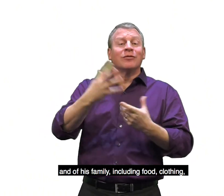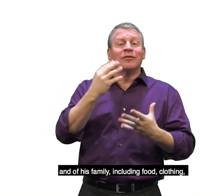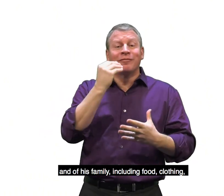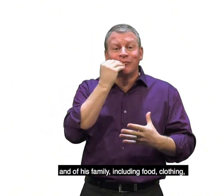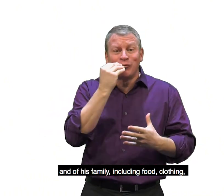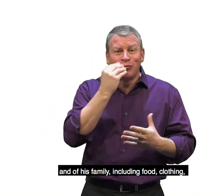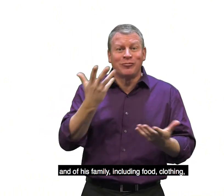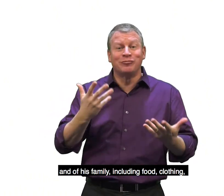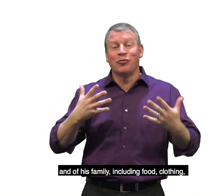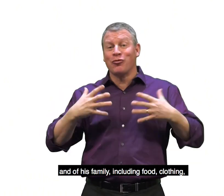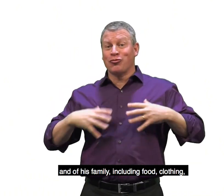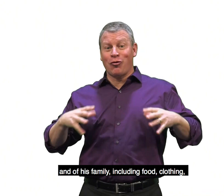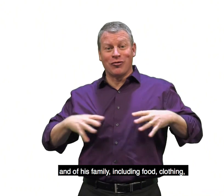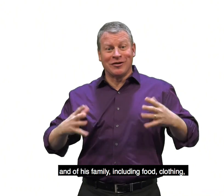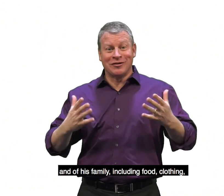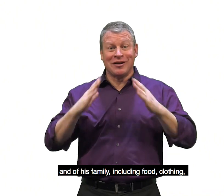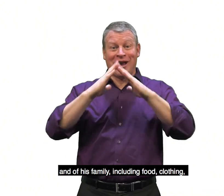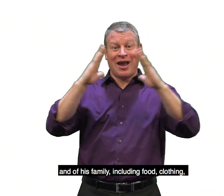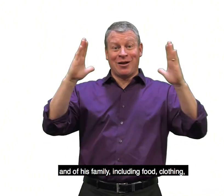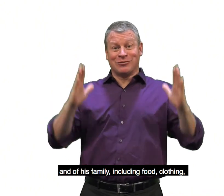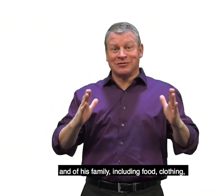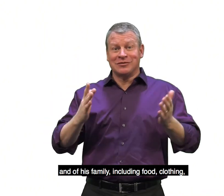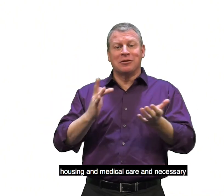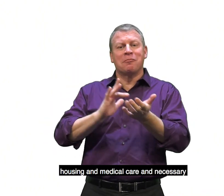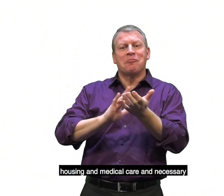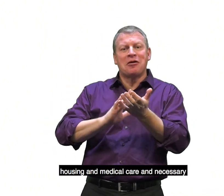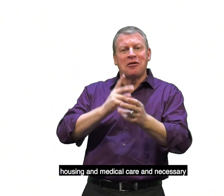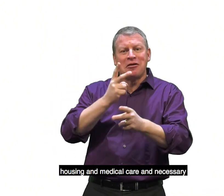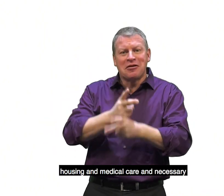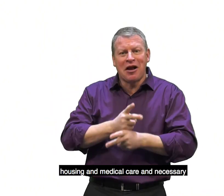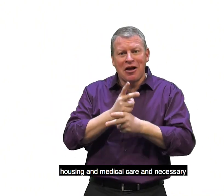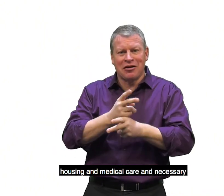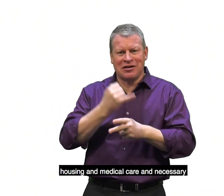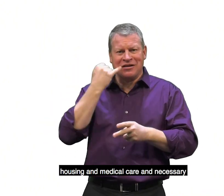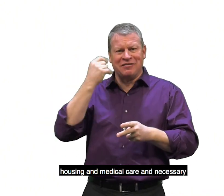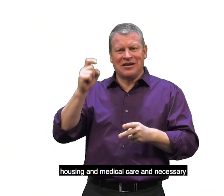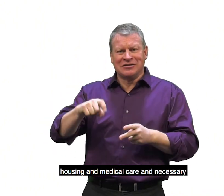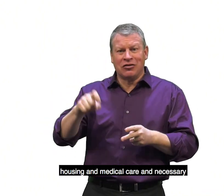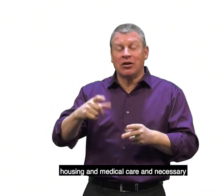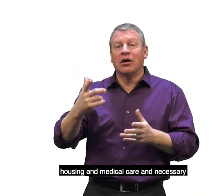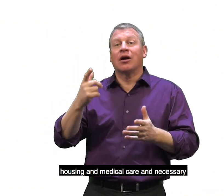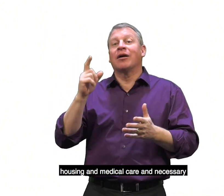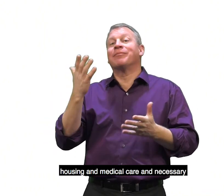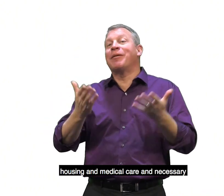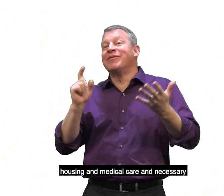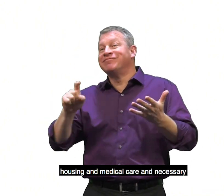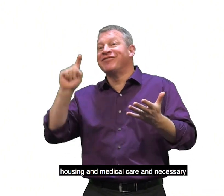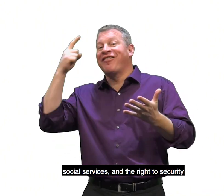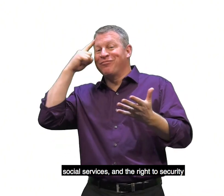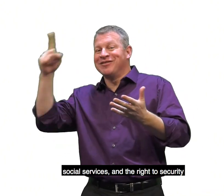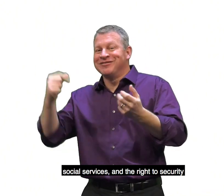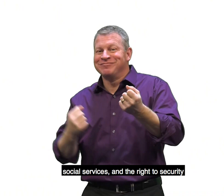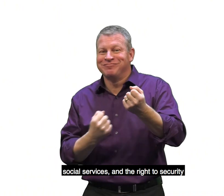family, including food, clothing, housing, and medical care and necessary social